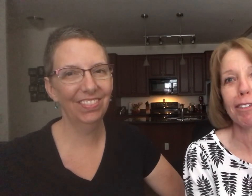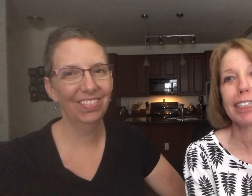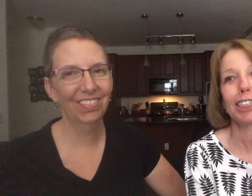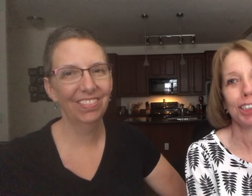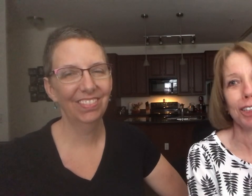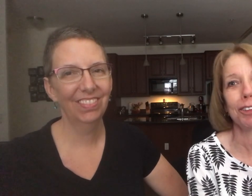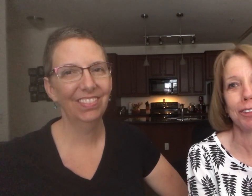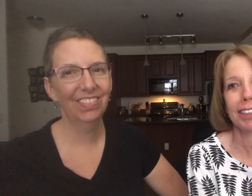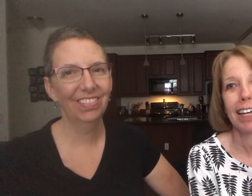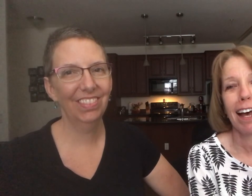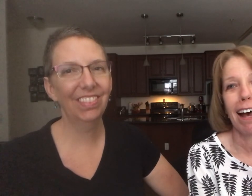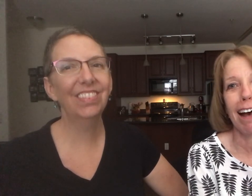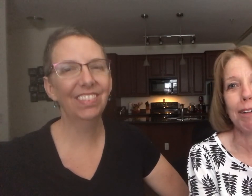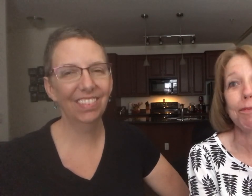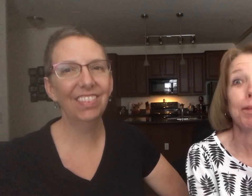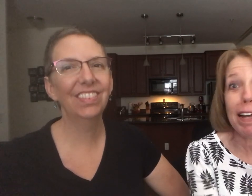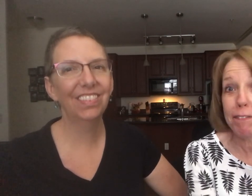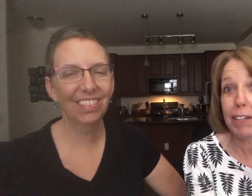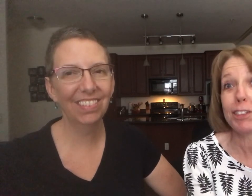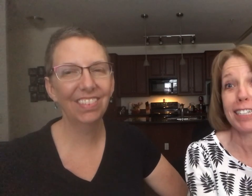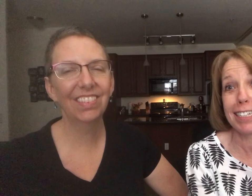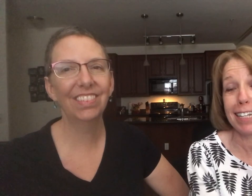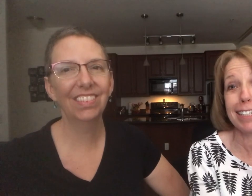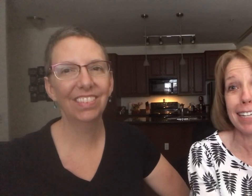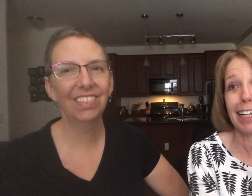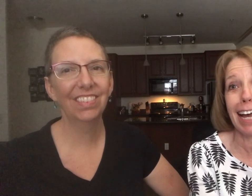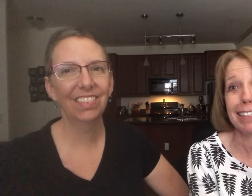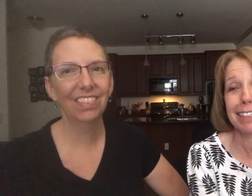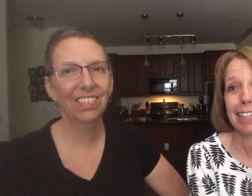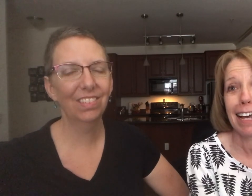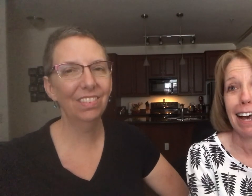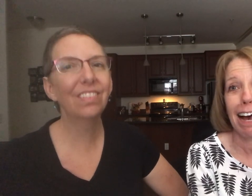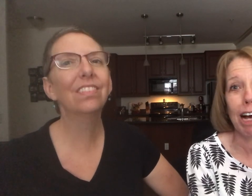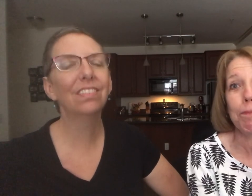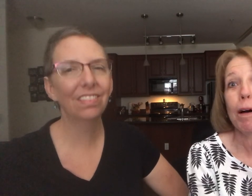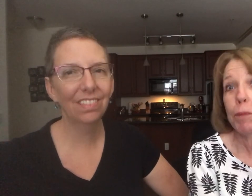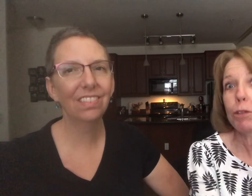American shows. One of my favorites is NCIS, but also